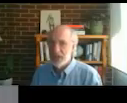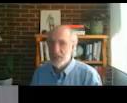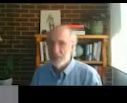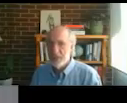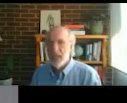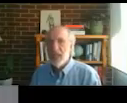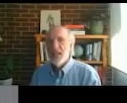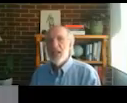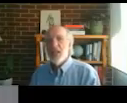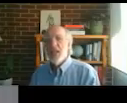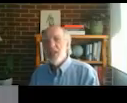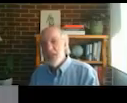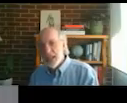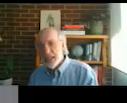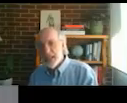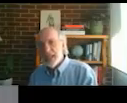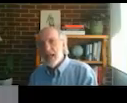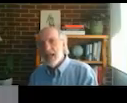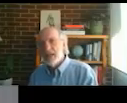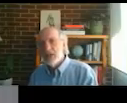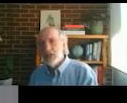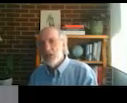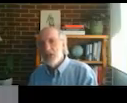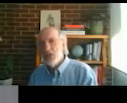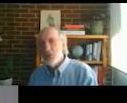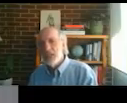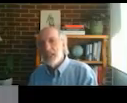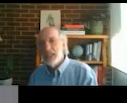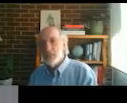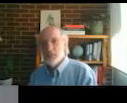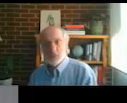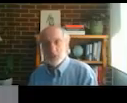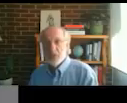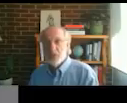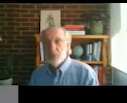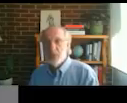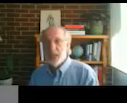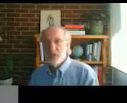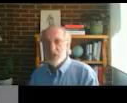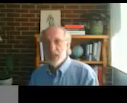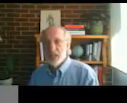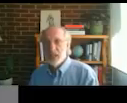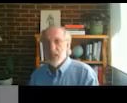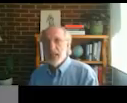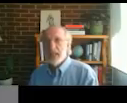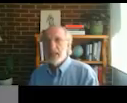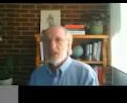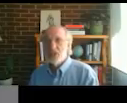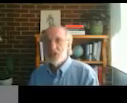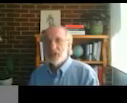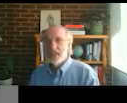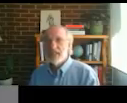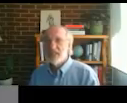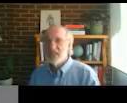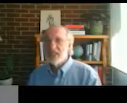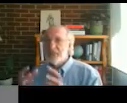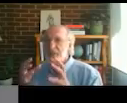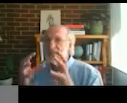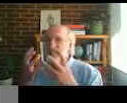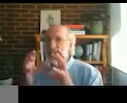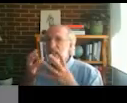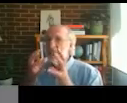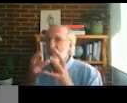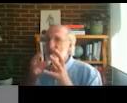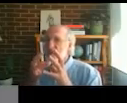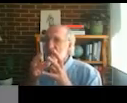shaping this up. Then you can begin some formal man training. And in certain cases, if